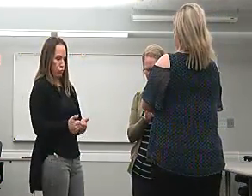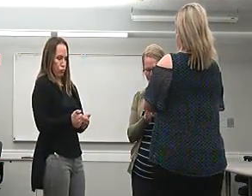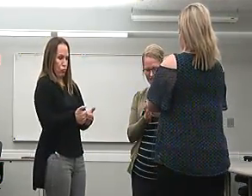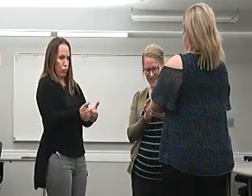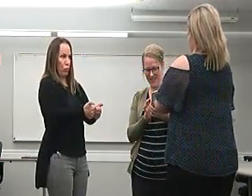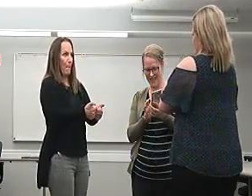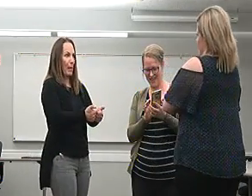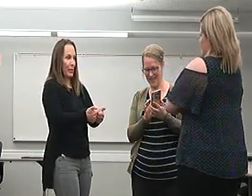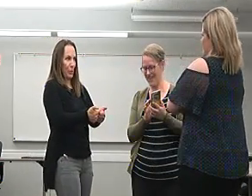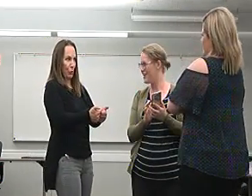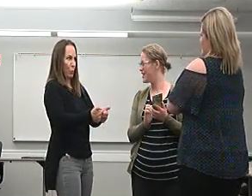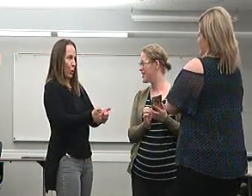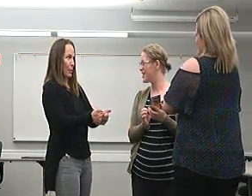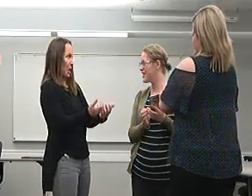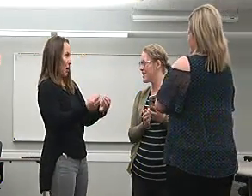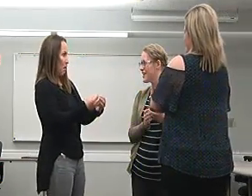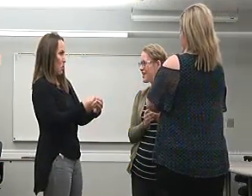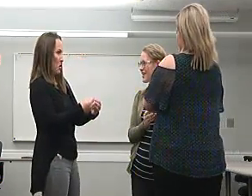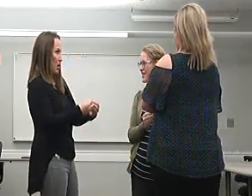not good.